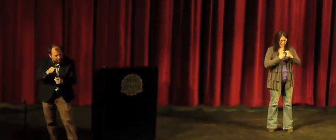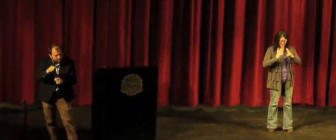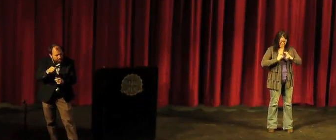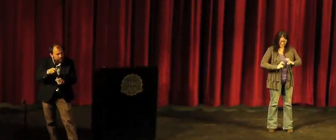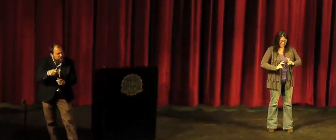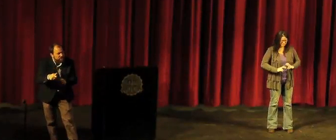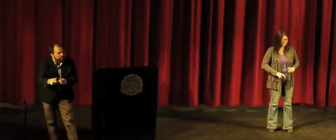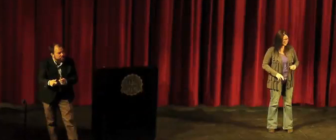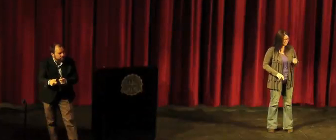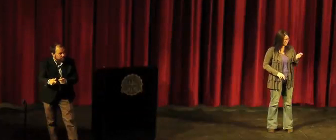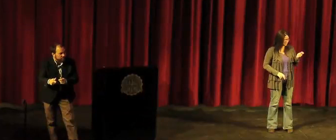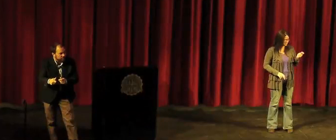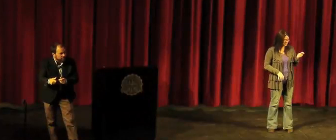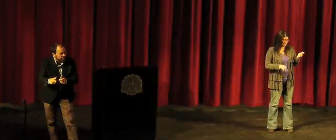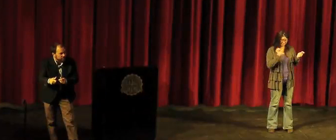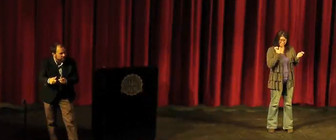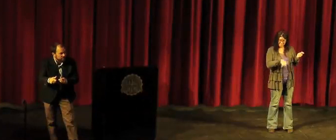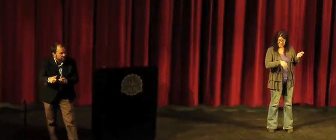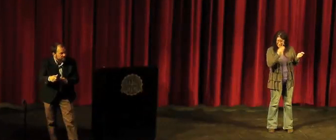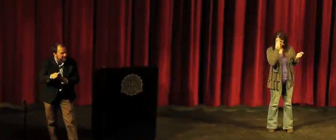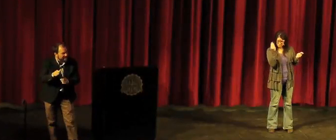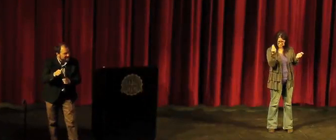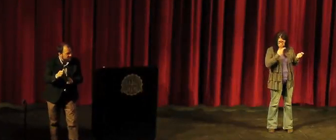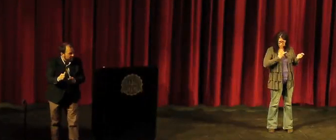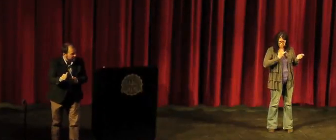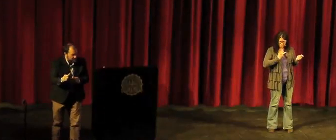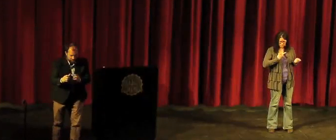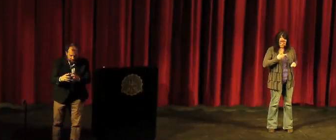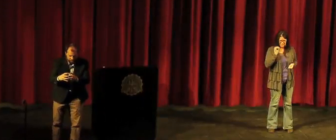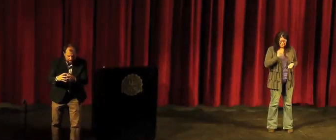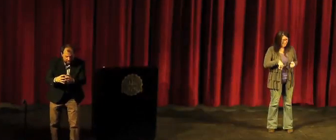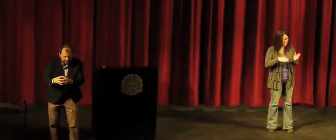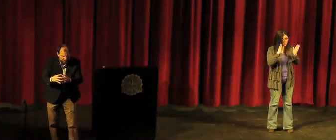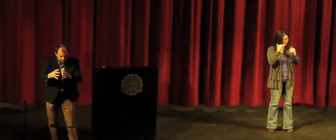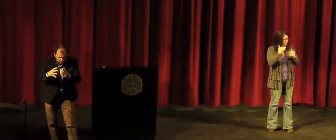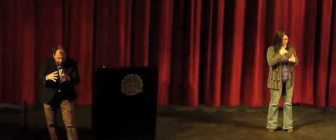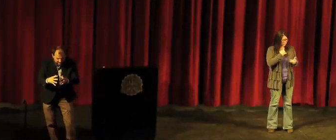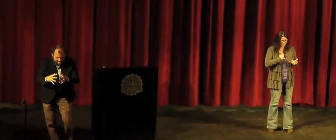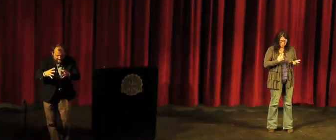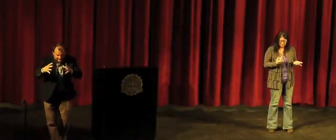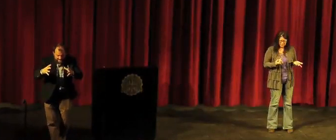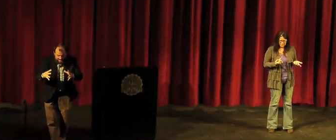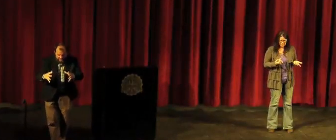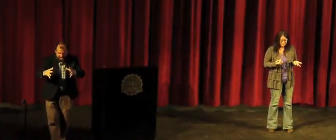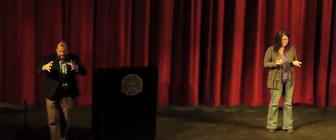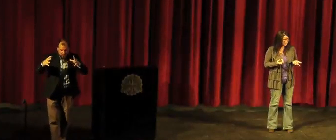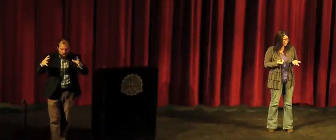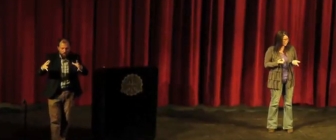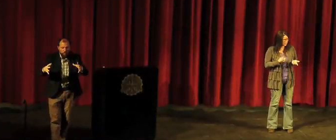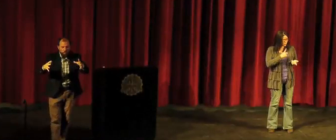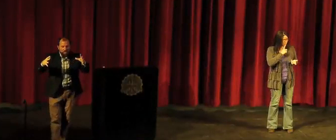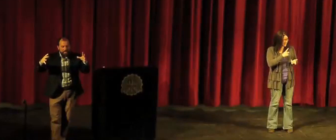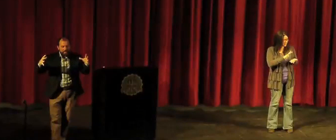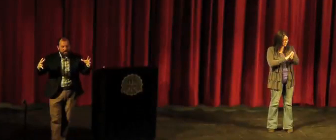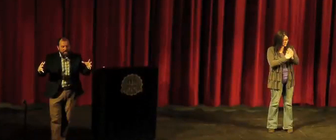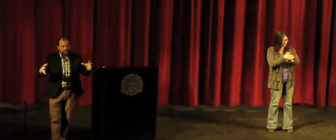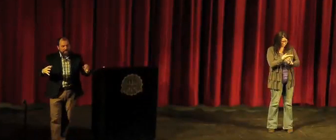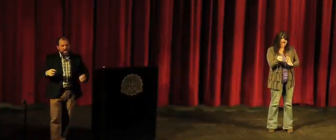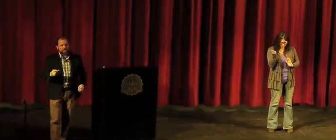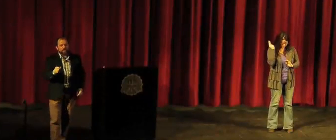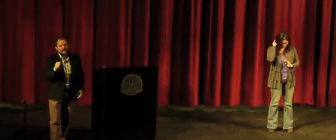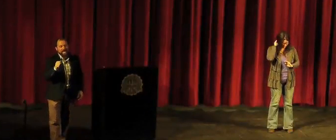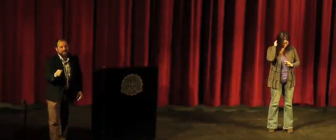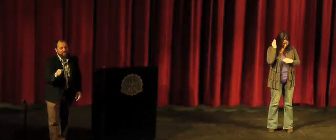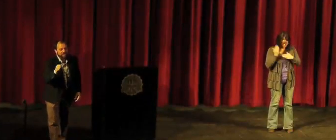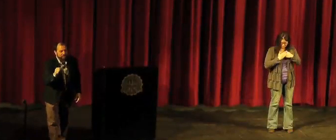that prescription, that expectation is sort of nested in a whole way of life,